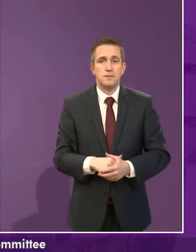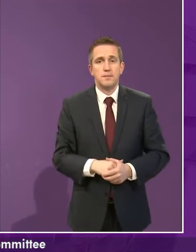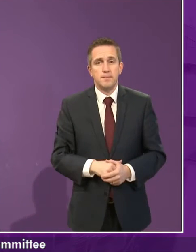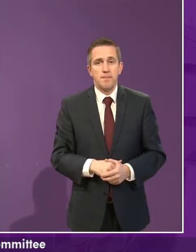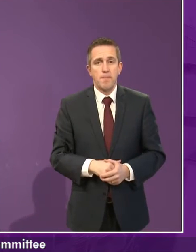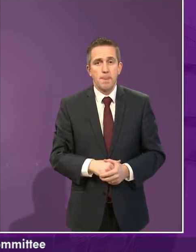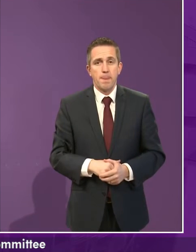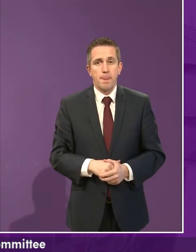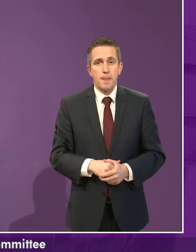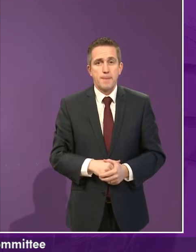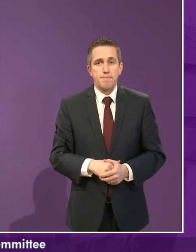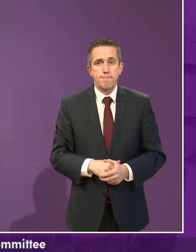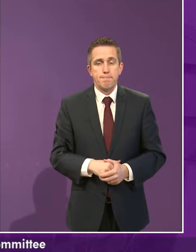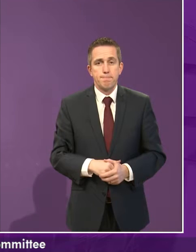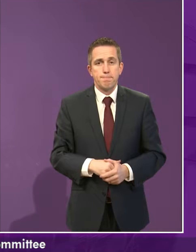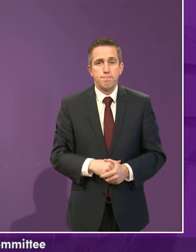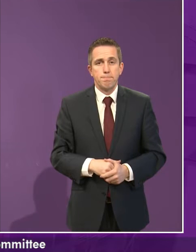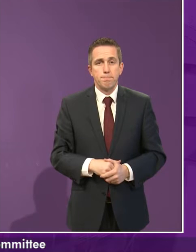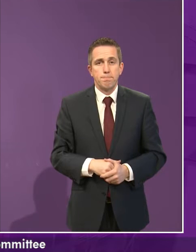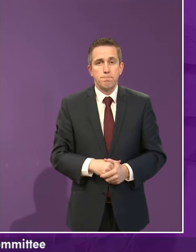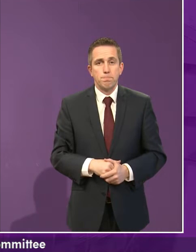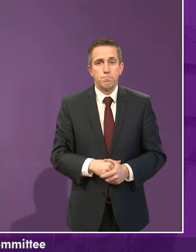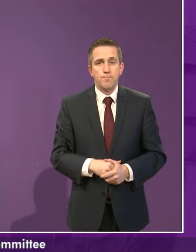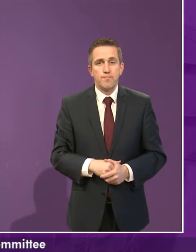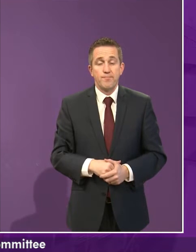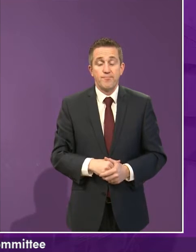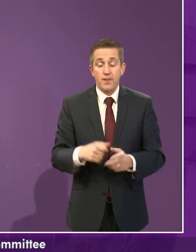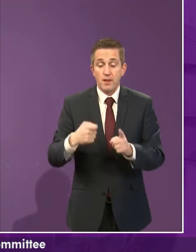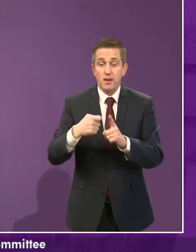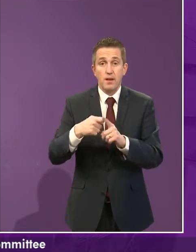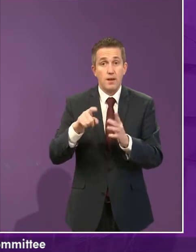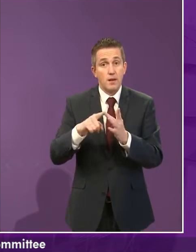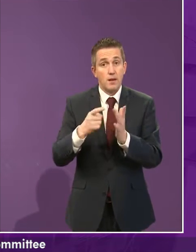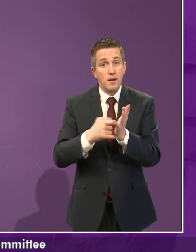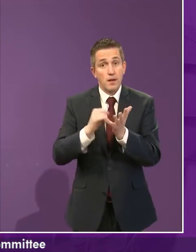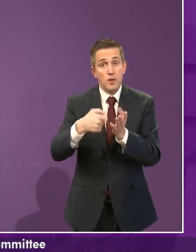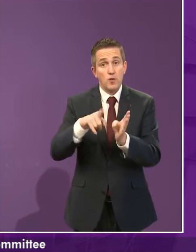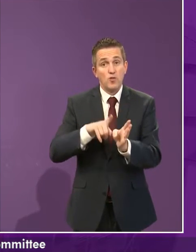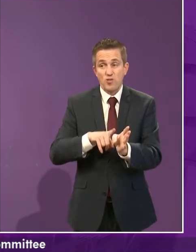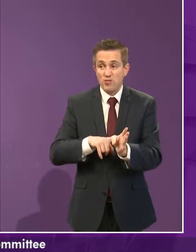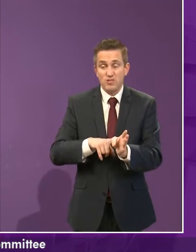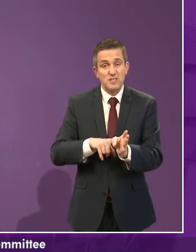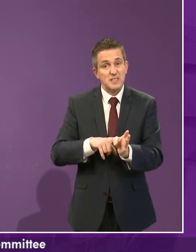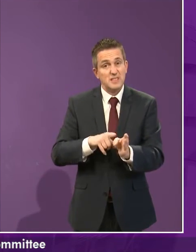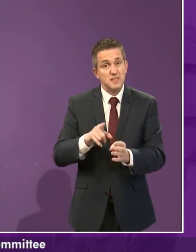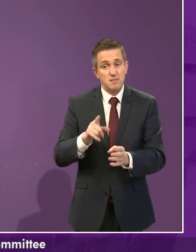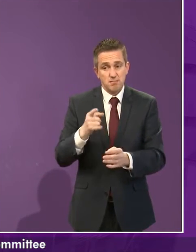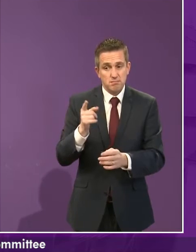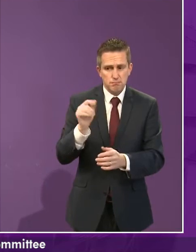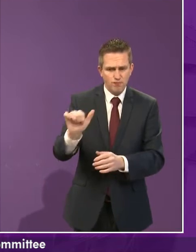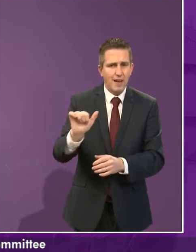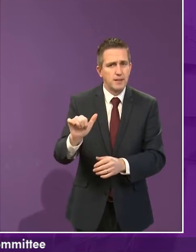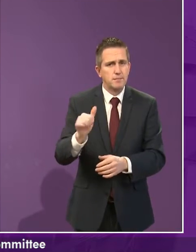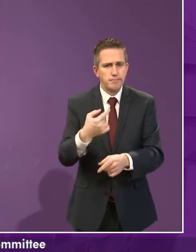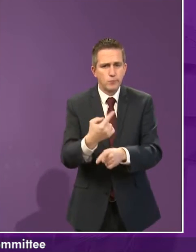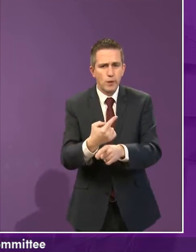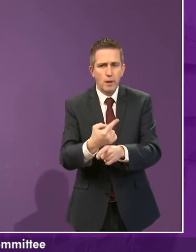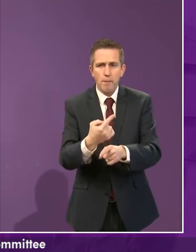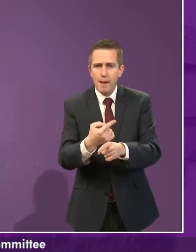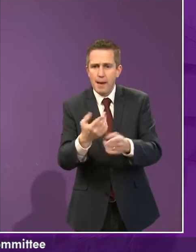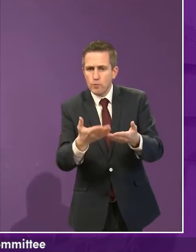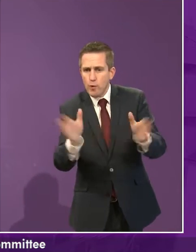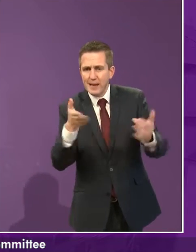I think it's, in addition, some of the points that Kirsty made, you know, it's our widening access people do a lot of